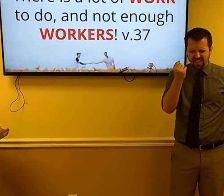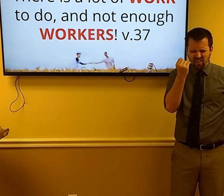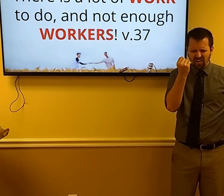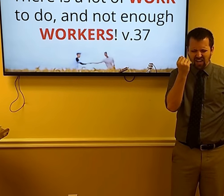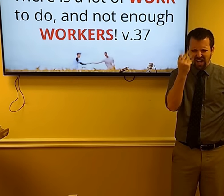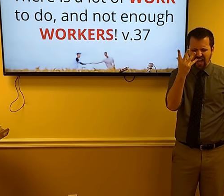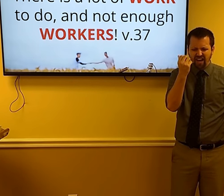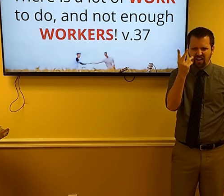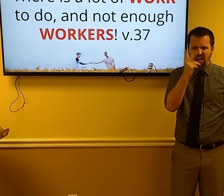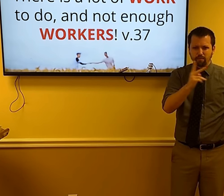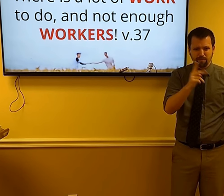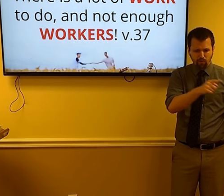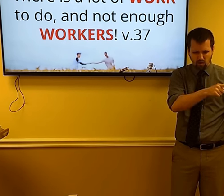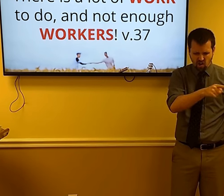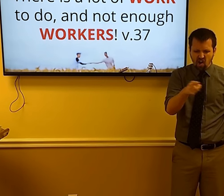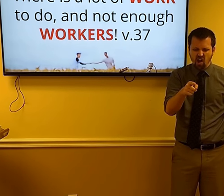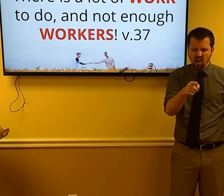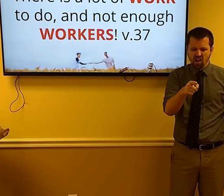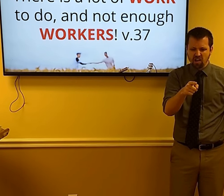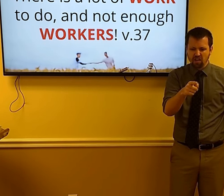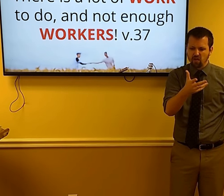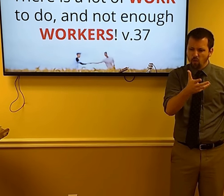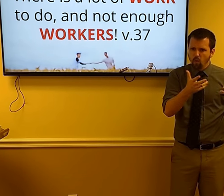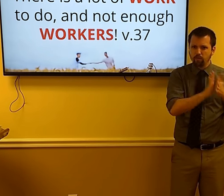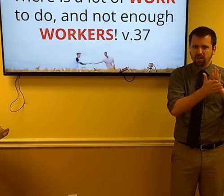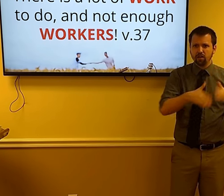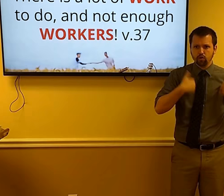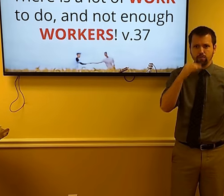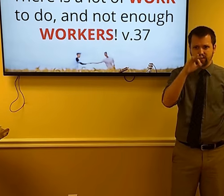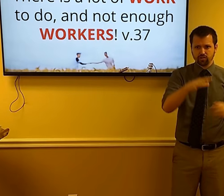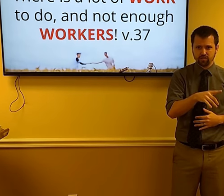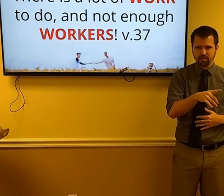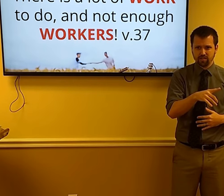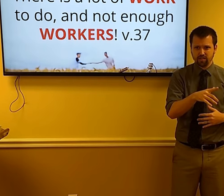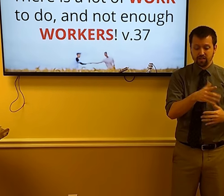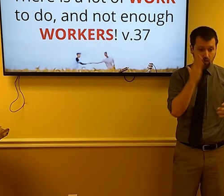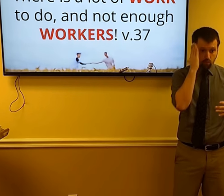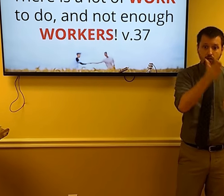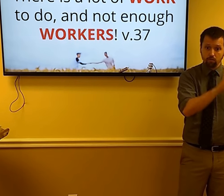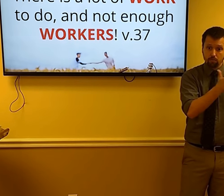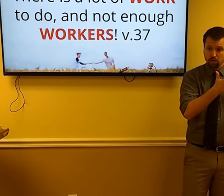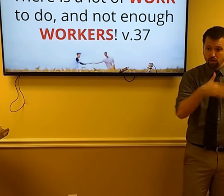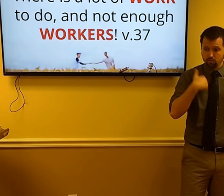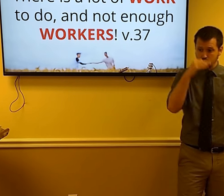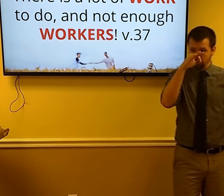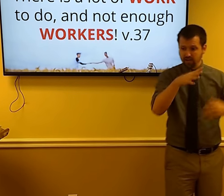there's a lot of people want to become youth pastors. That will become youth